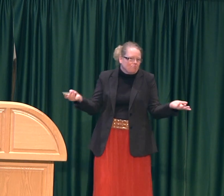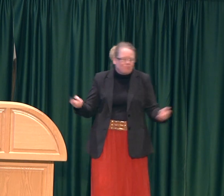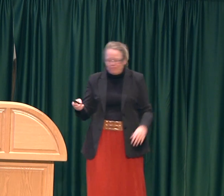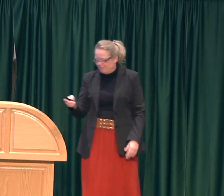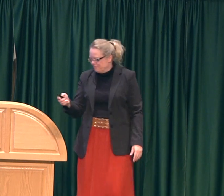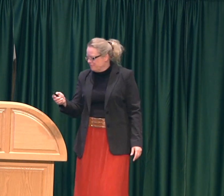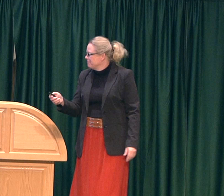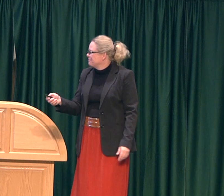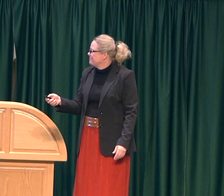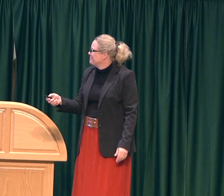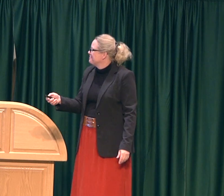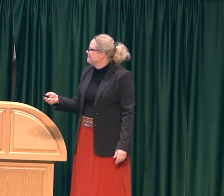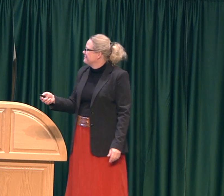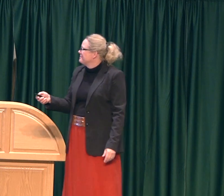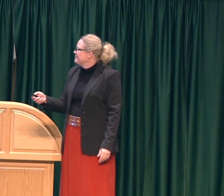And of course, it requires internet access.